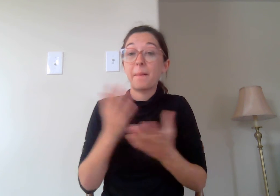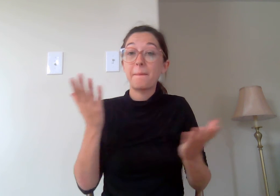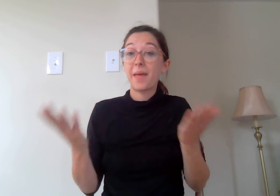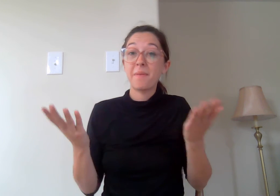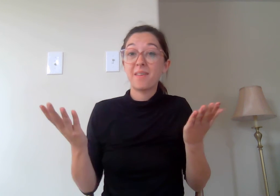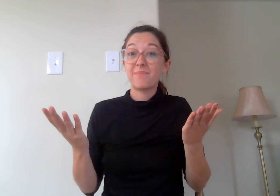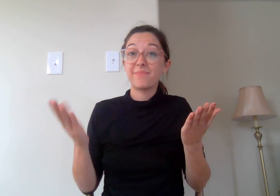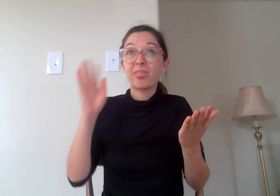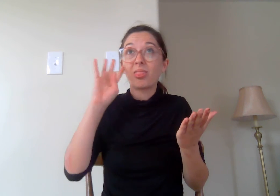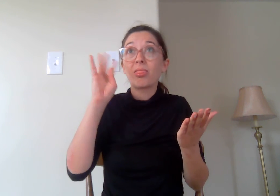and more difficult to